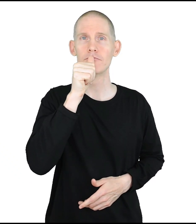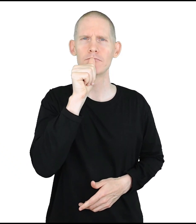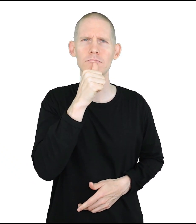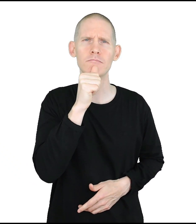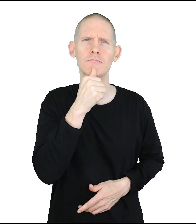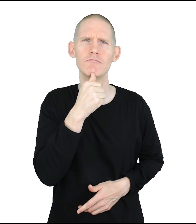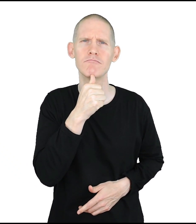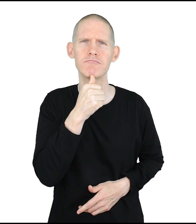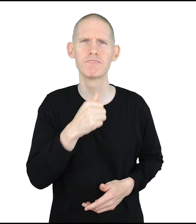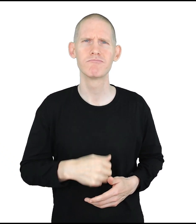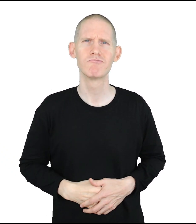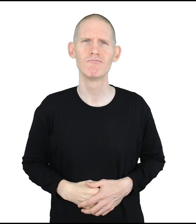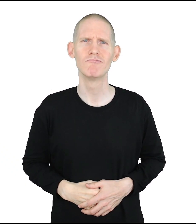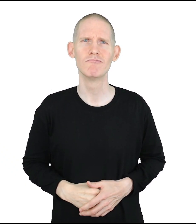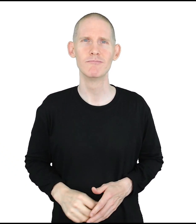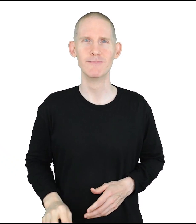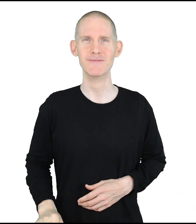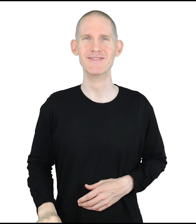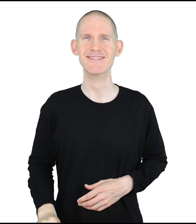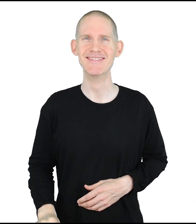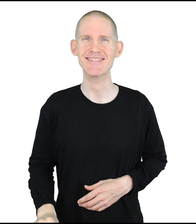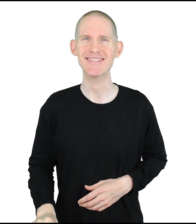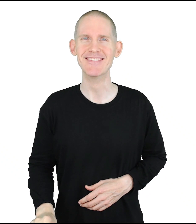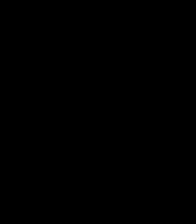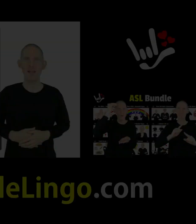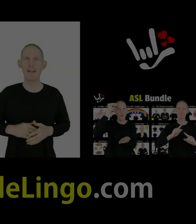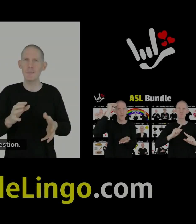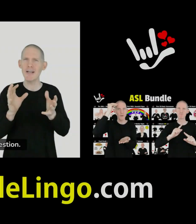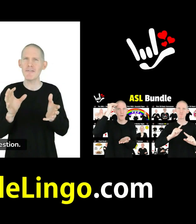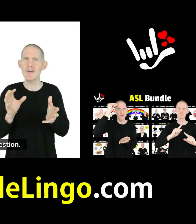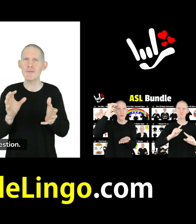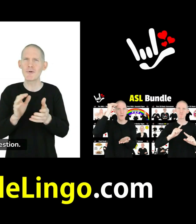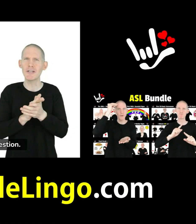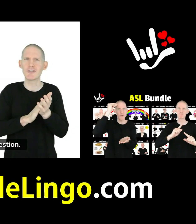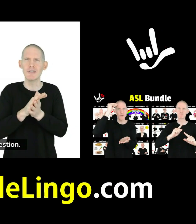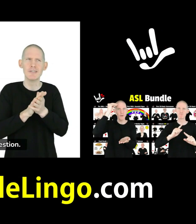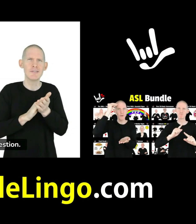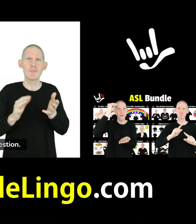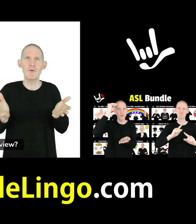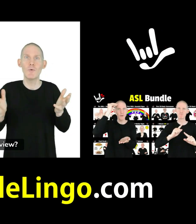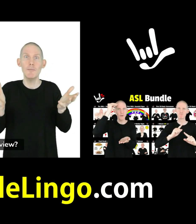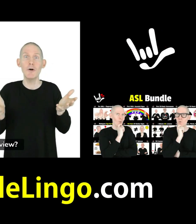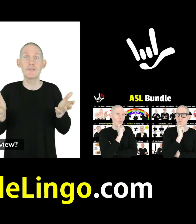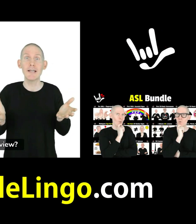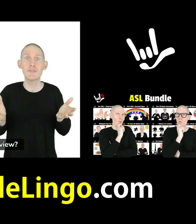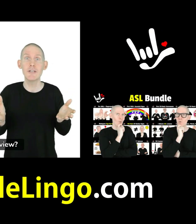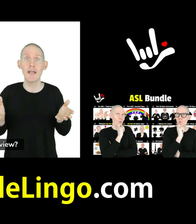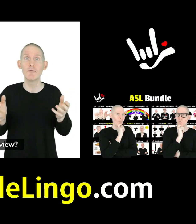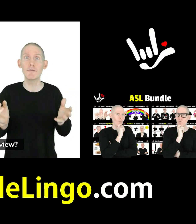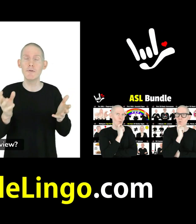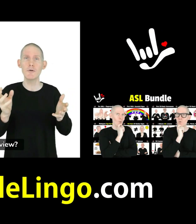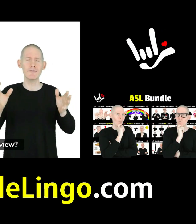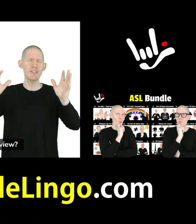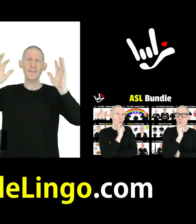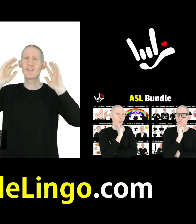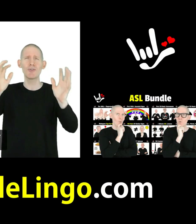Patient, suffer. Okay, we just talked about the signs for patient and suffer, similar signs.